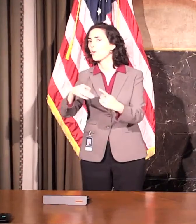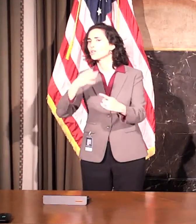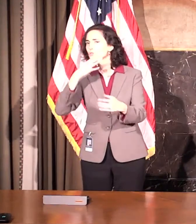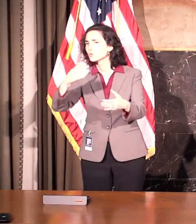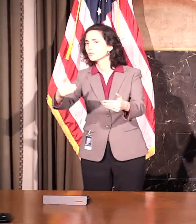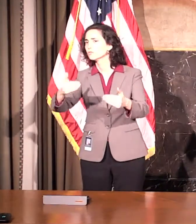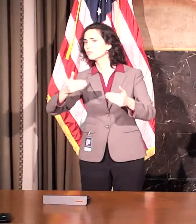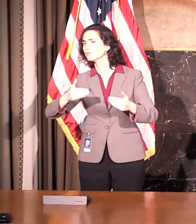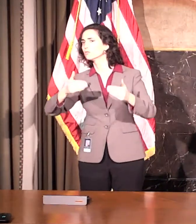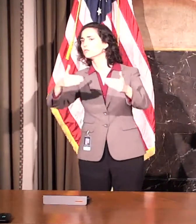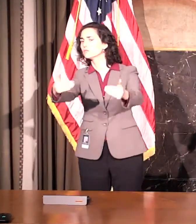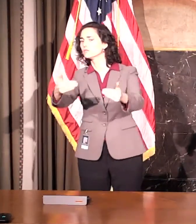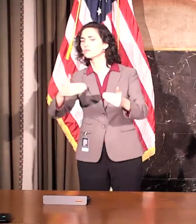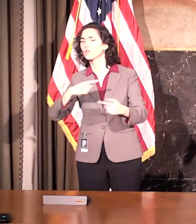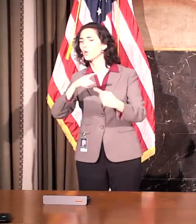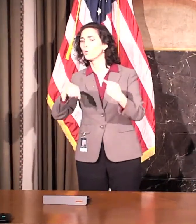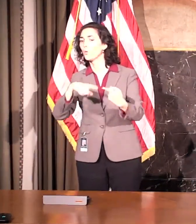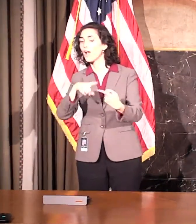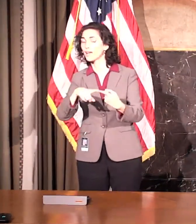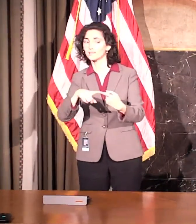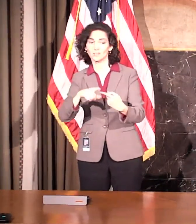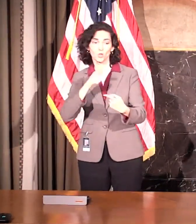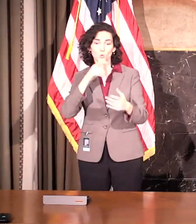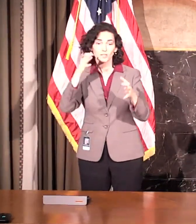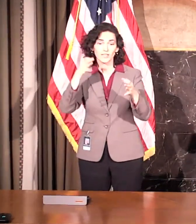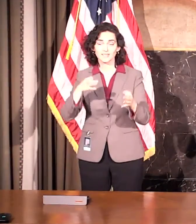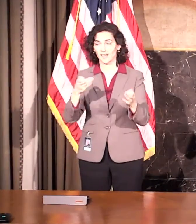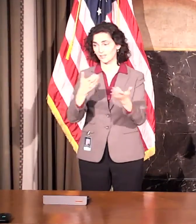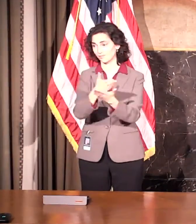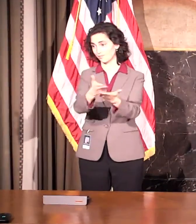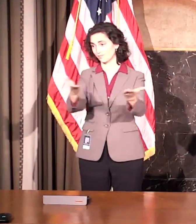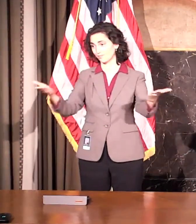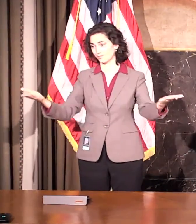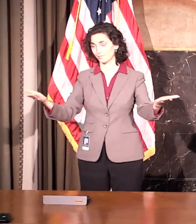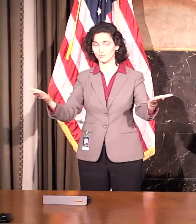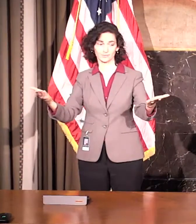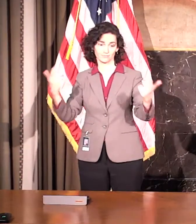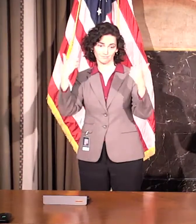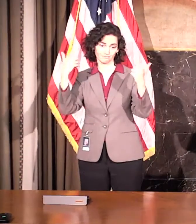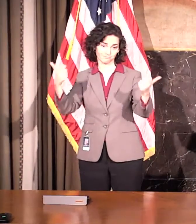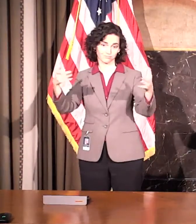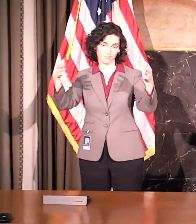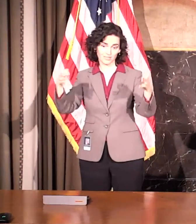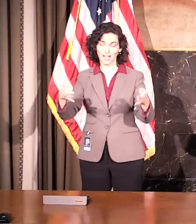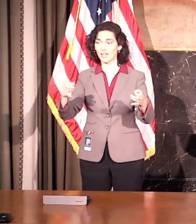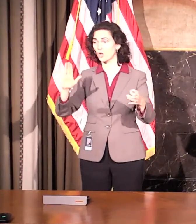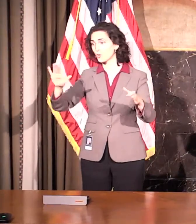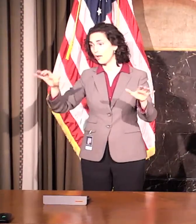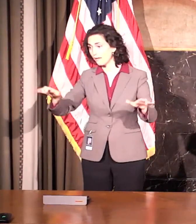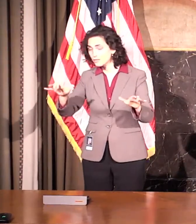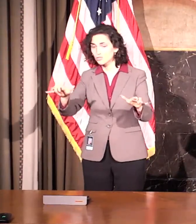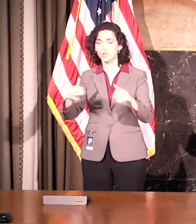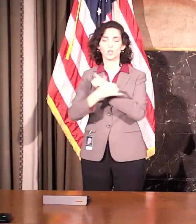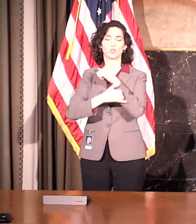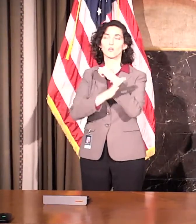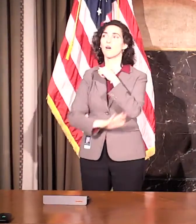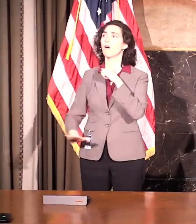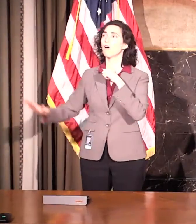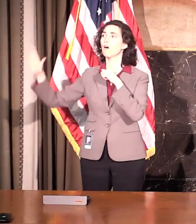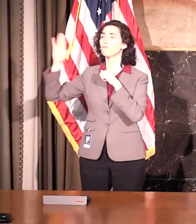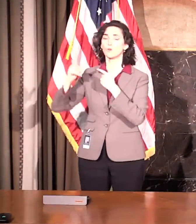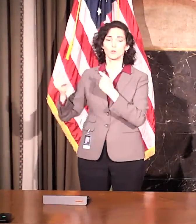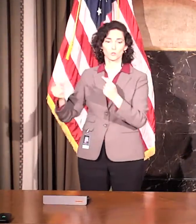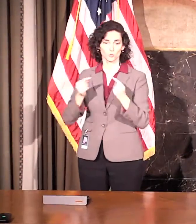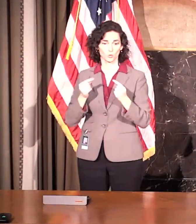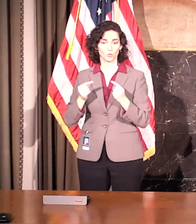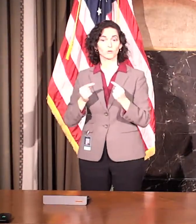can get to a better place really will be determined collectively by the people of Louisiana and by our country. We have flattened